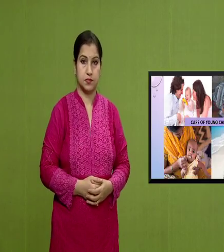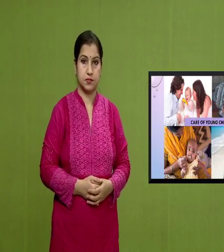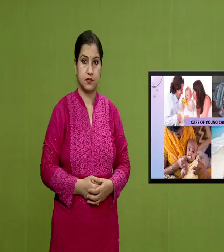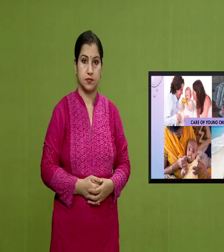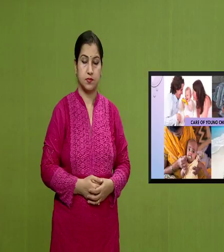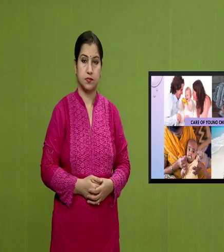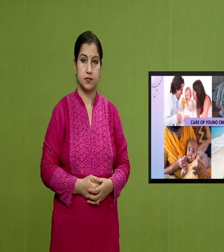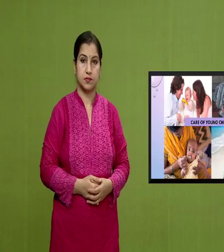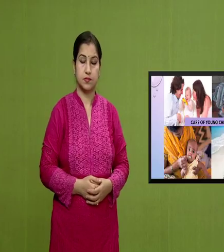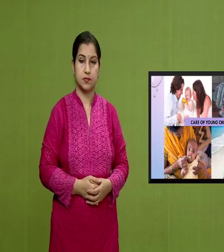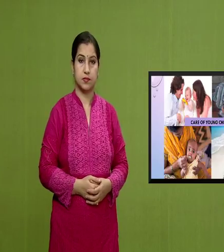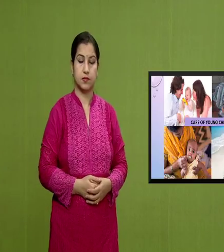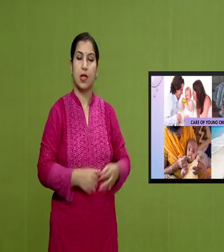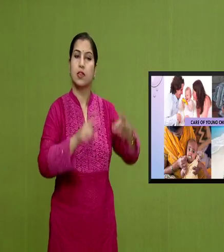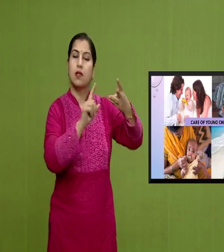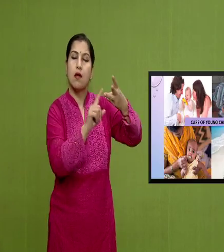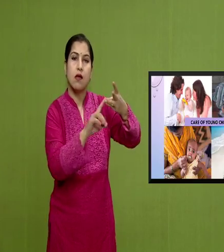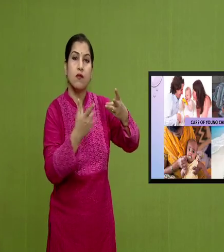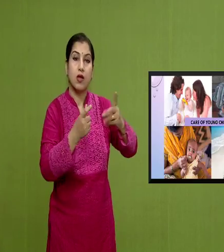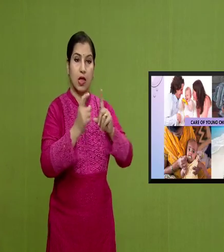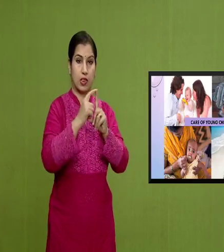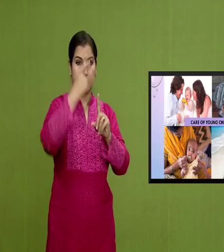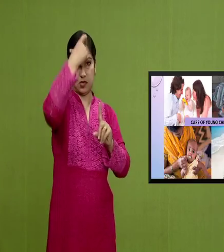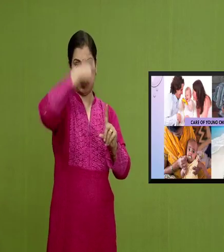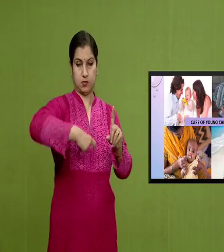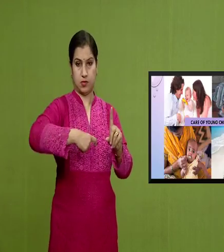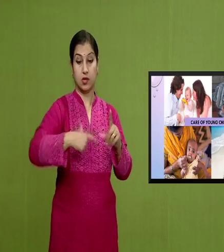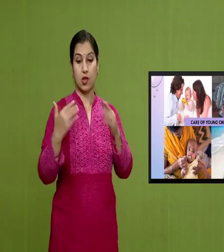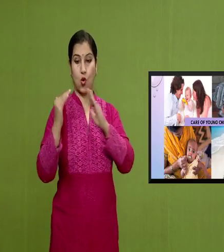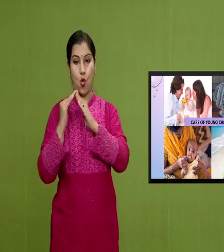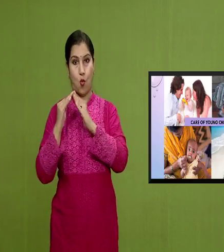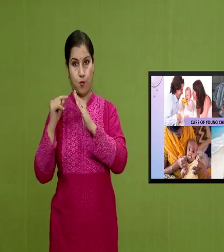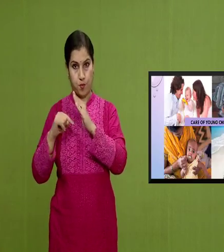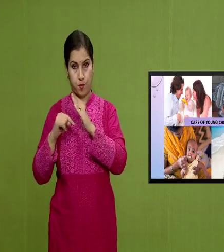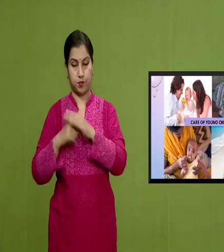Third factor is the discipline at home.